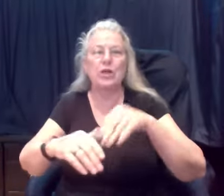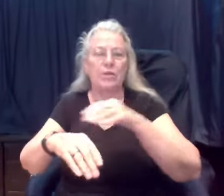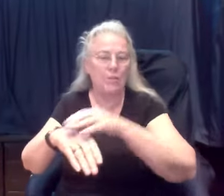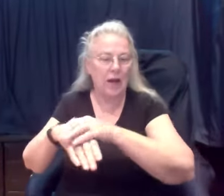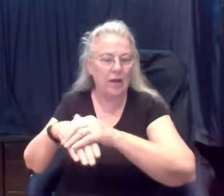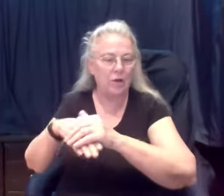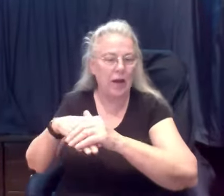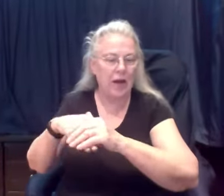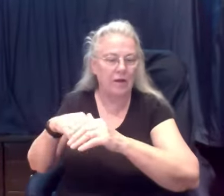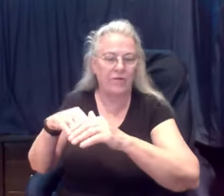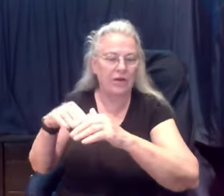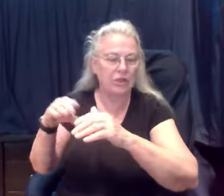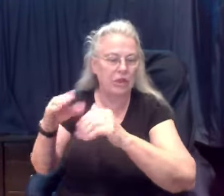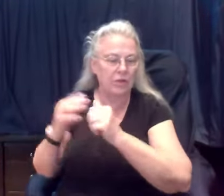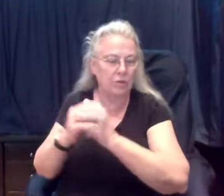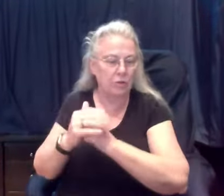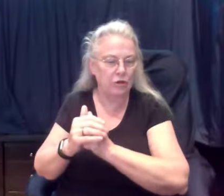of the back of your hand. A very gentle motion.